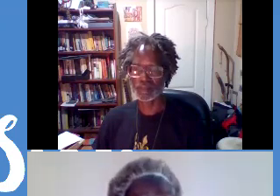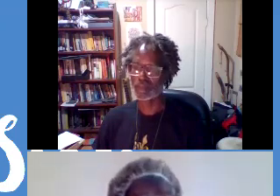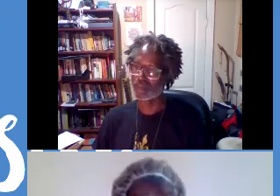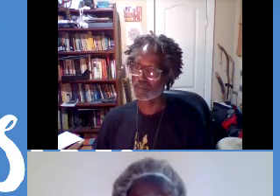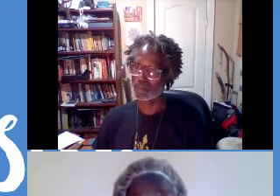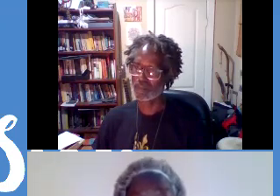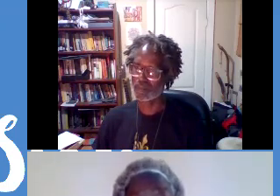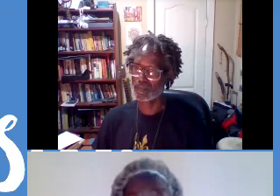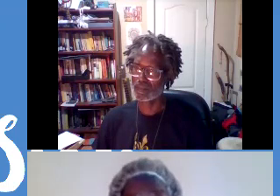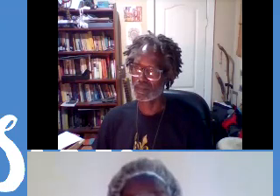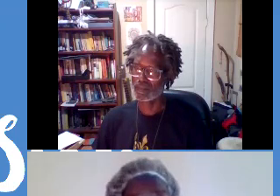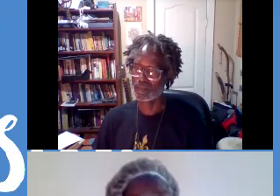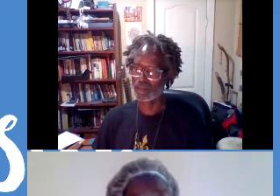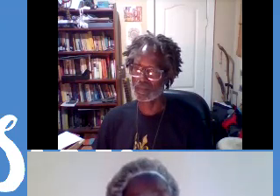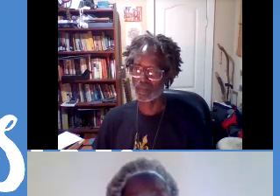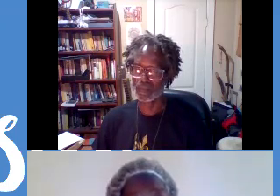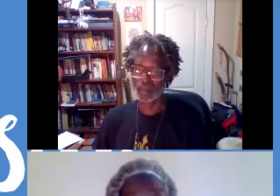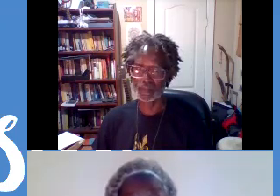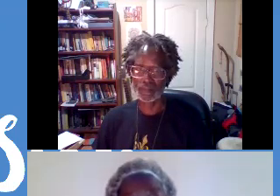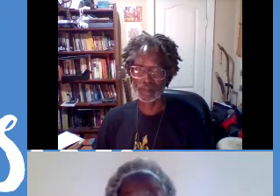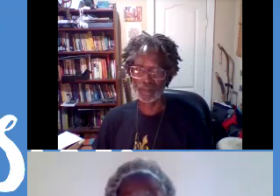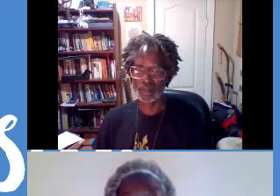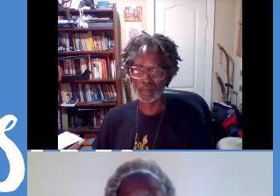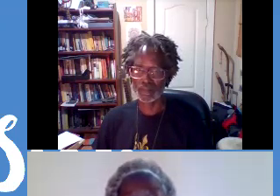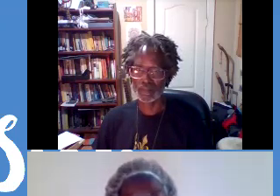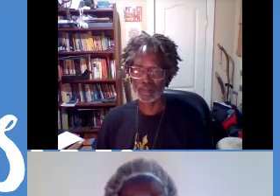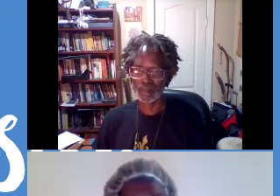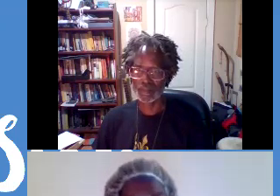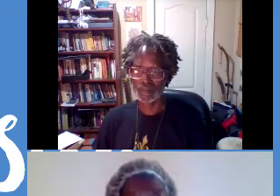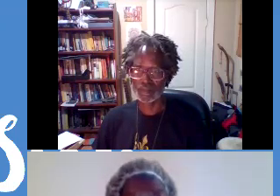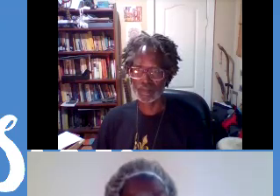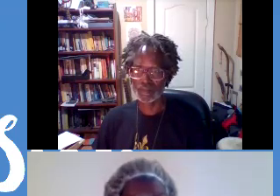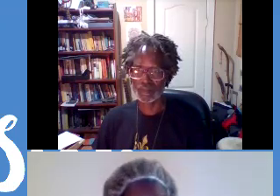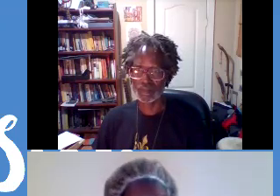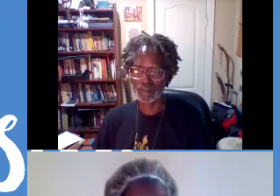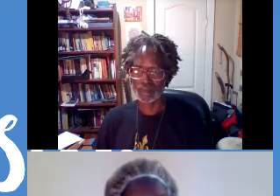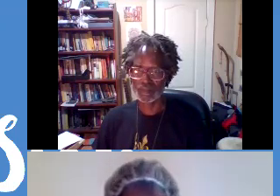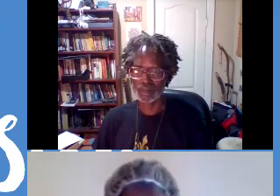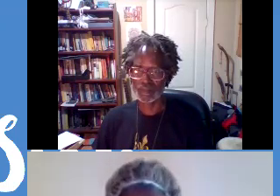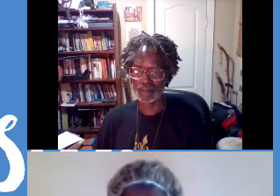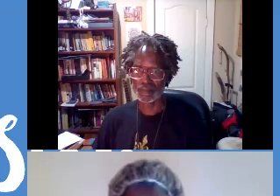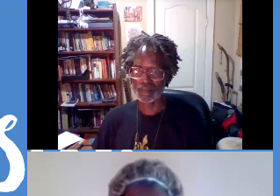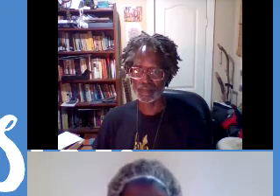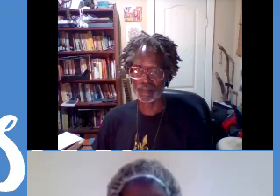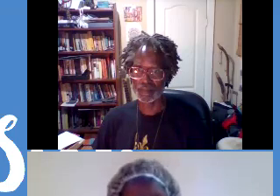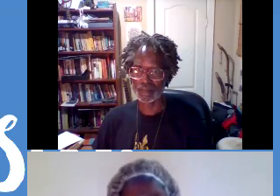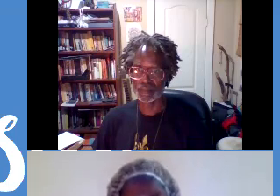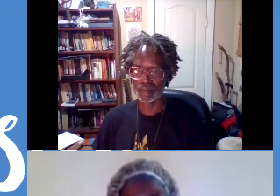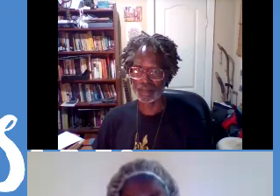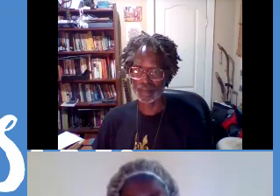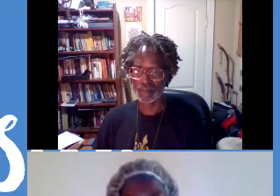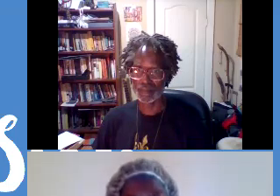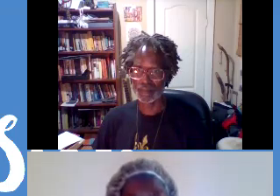1958. Wow. Black deaf children became a community isolated from white children. This